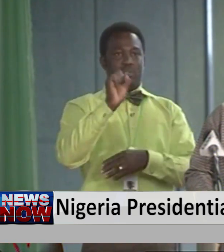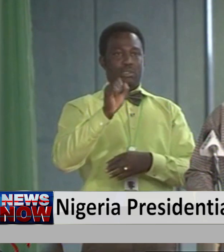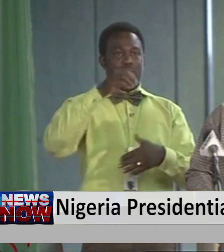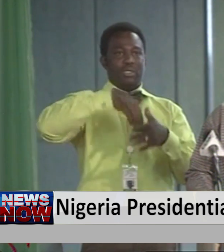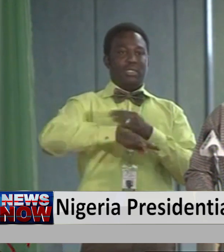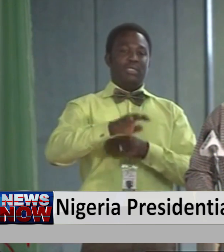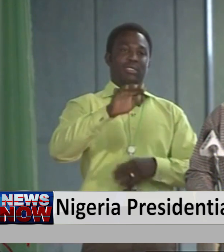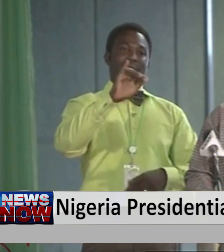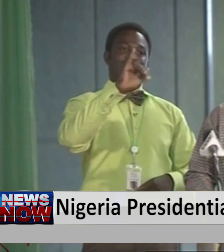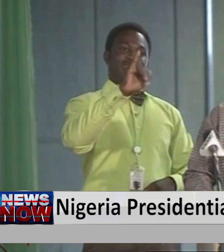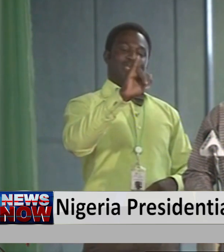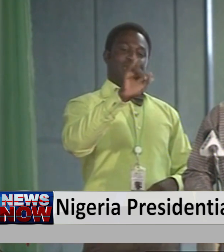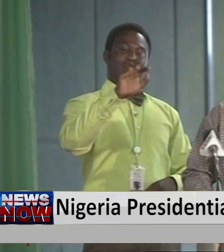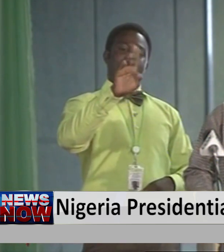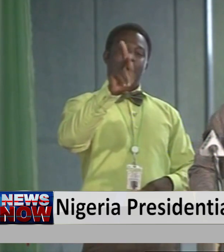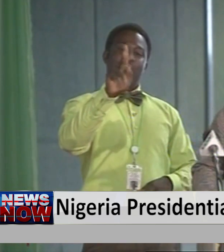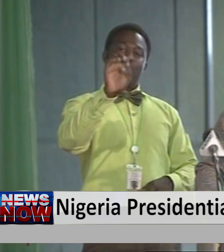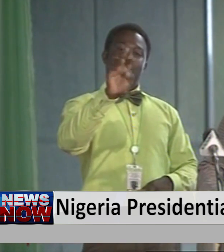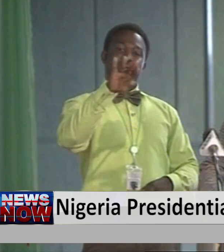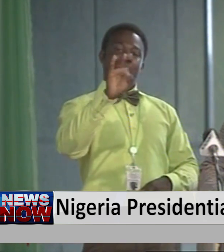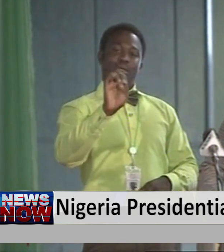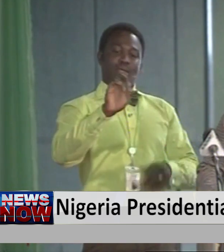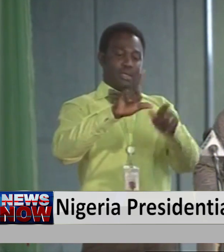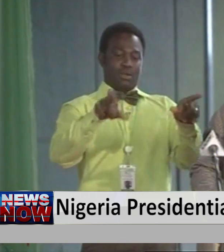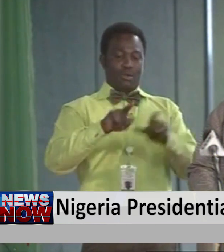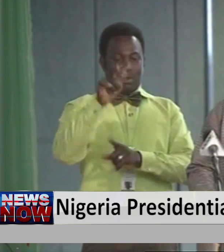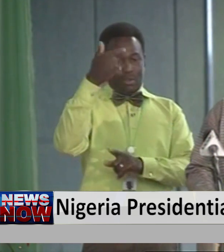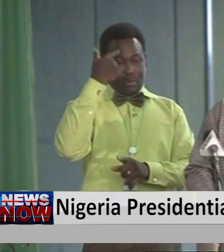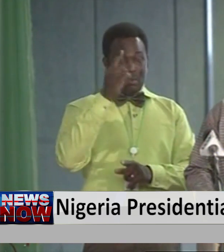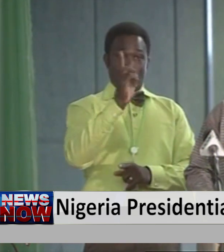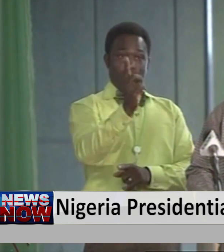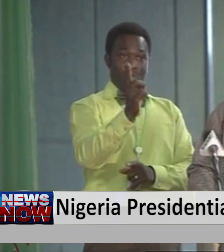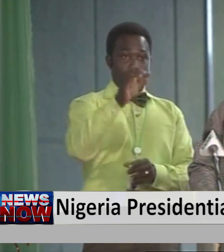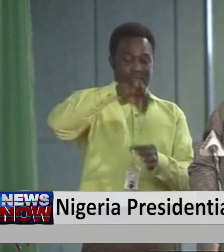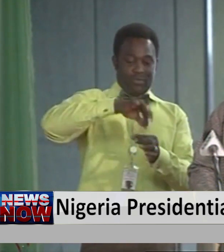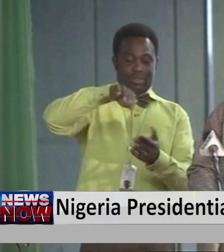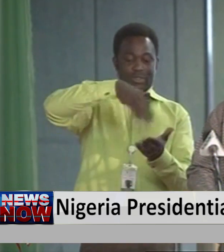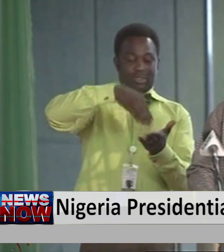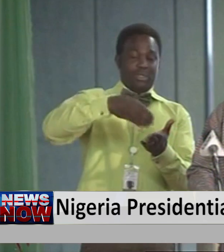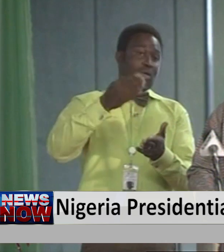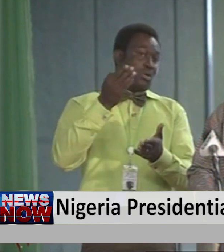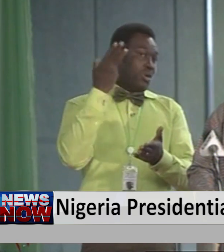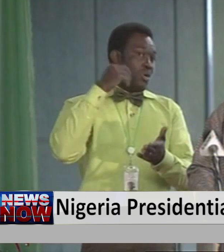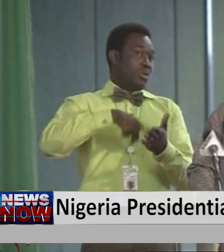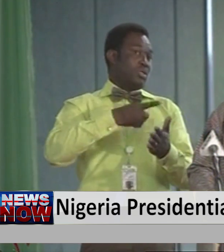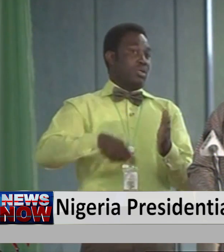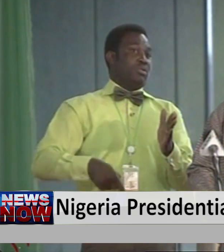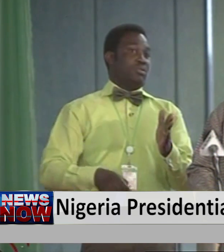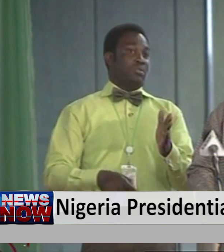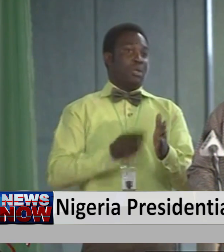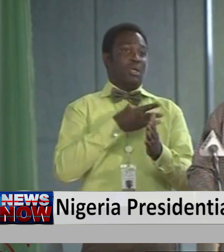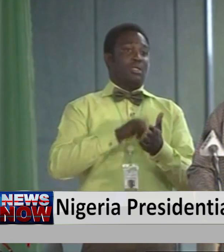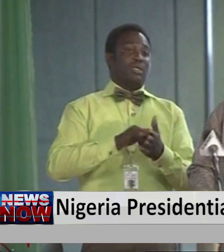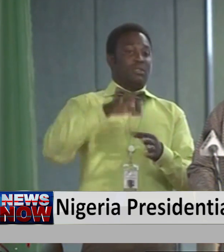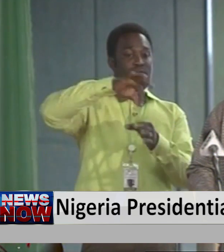In Ikere local government, 1 polling unit's result was cancelled, and